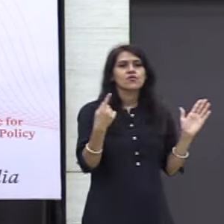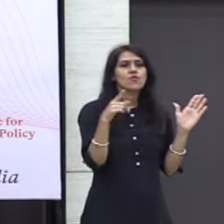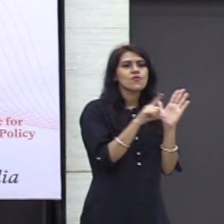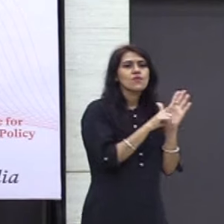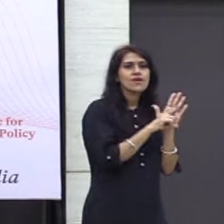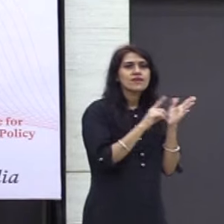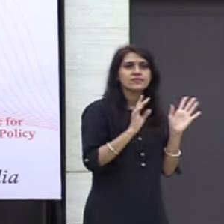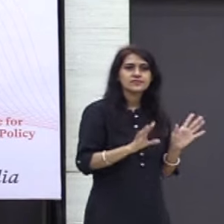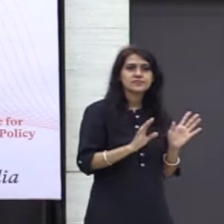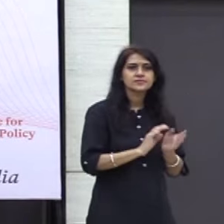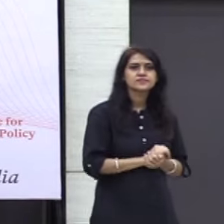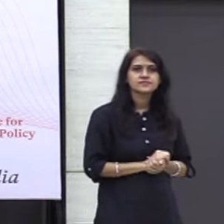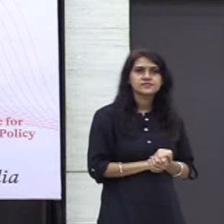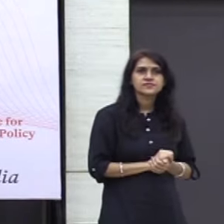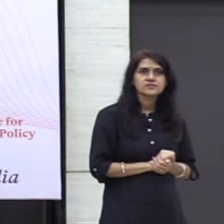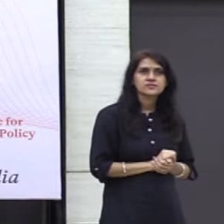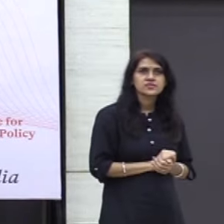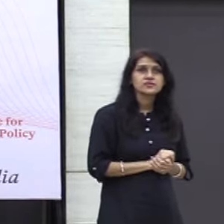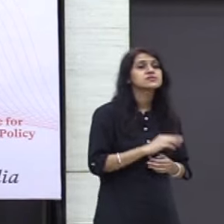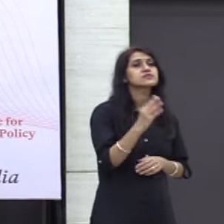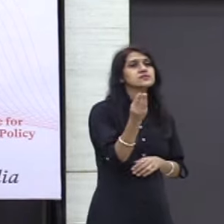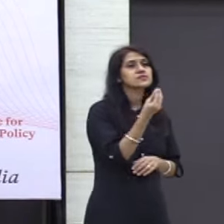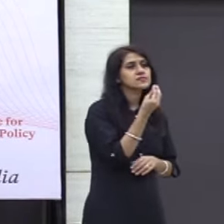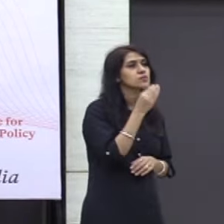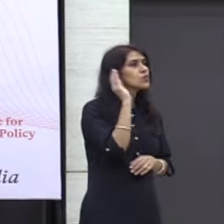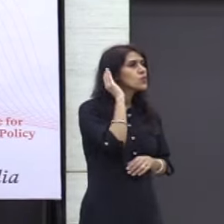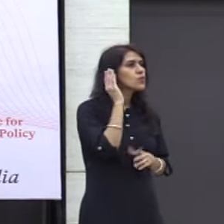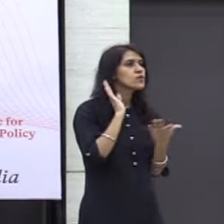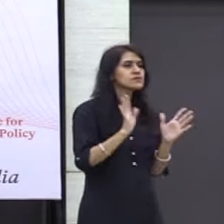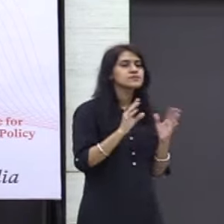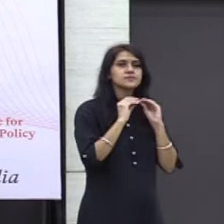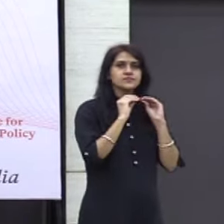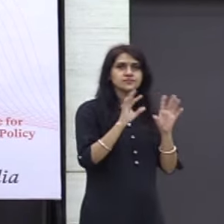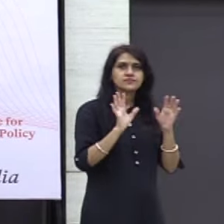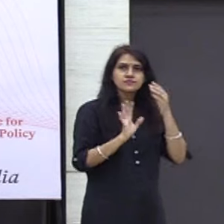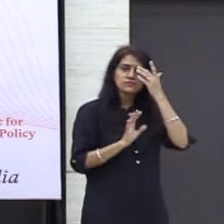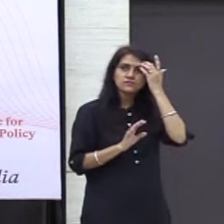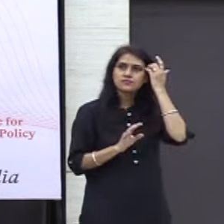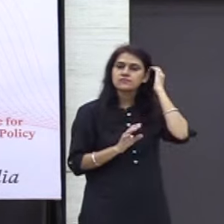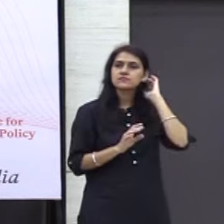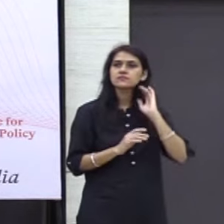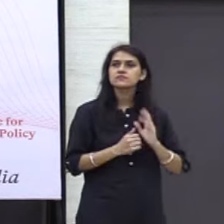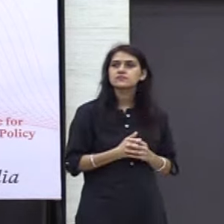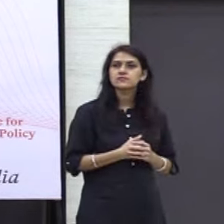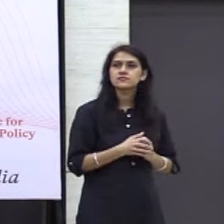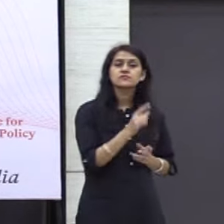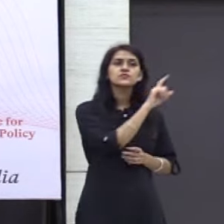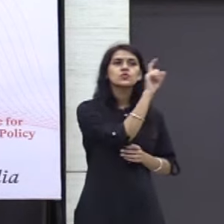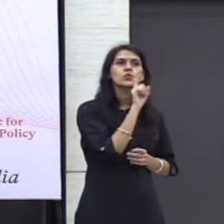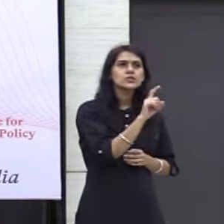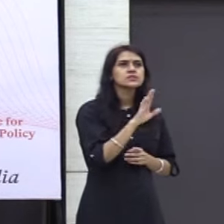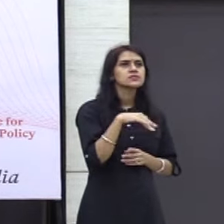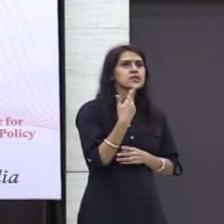Now, these are some of the provisions. I don't want to sort of really go on and on this. The question then